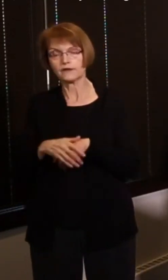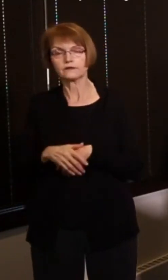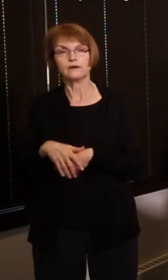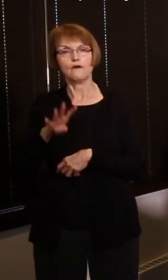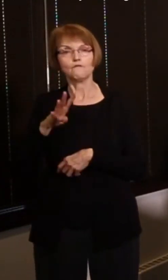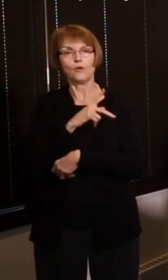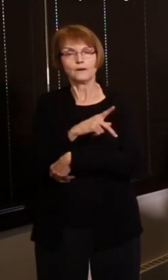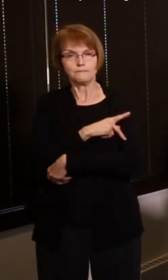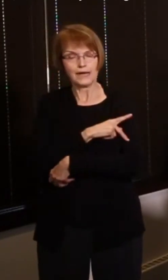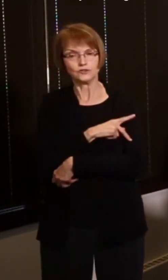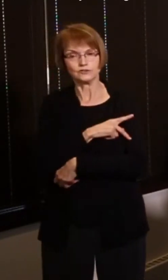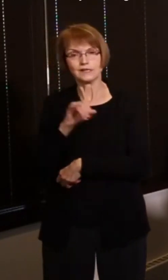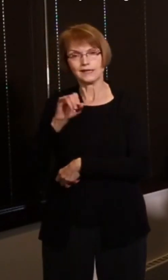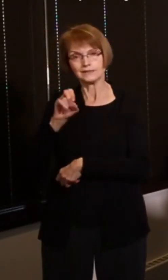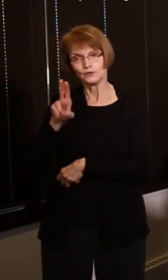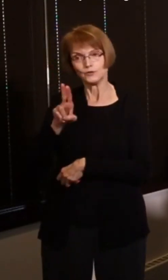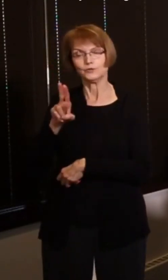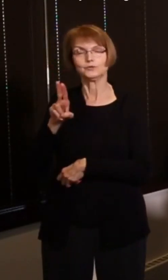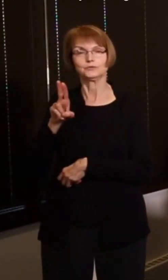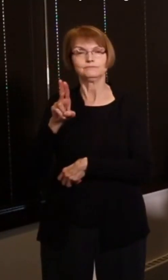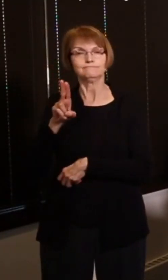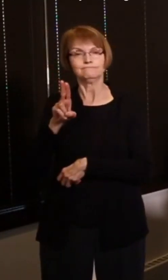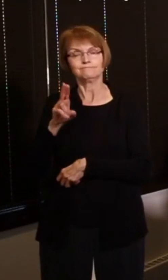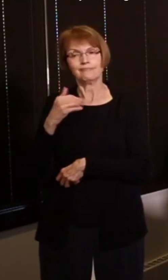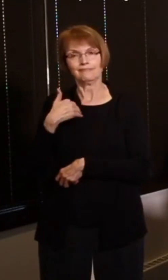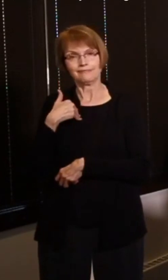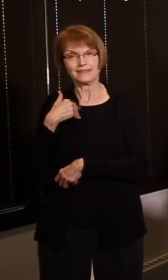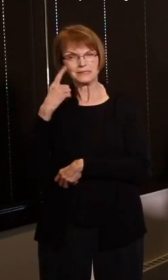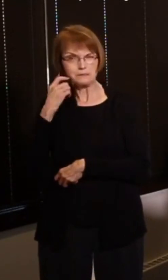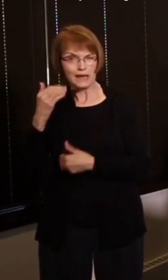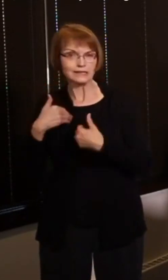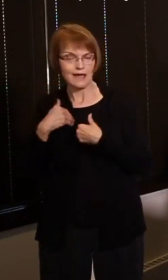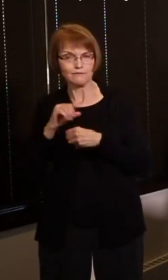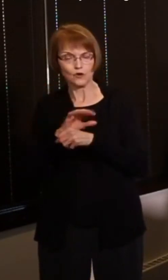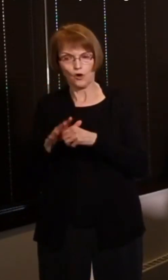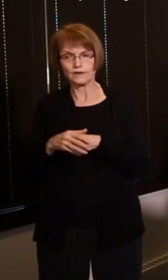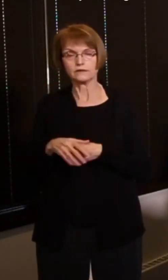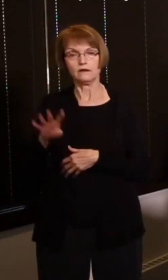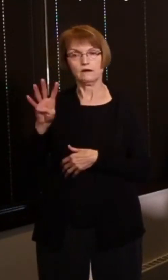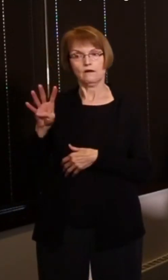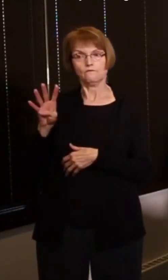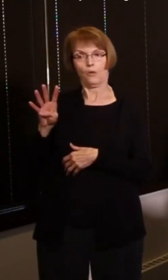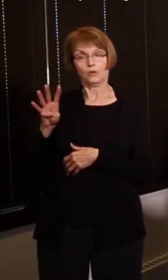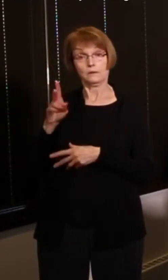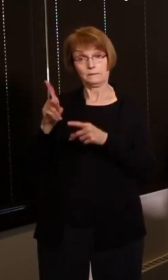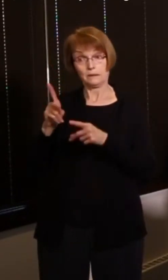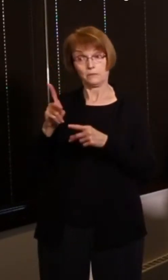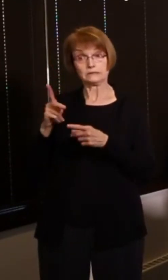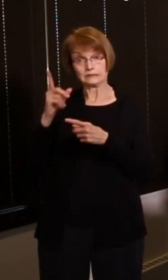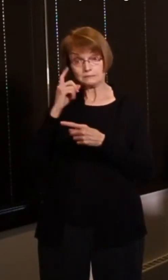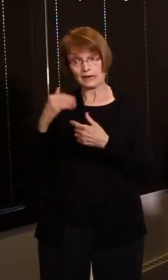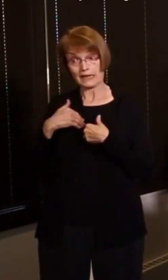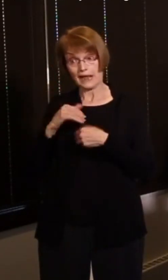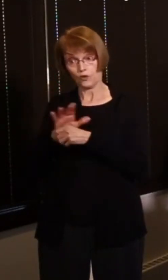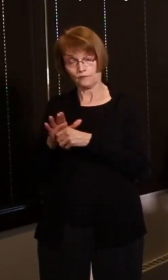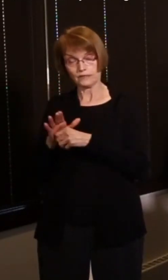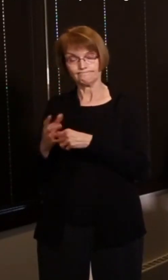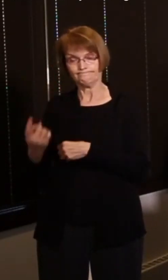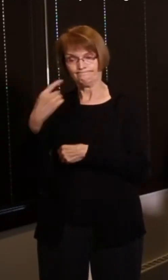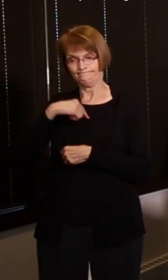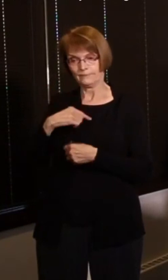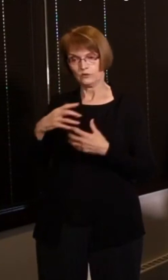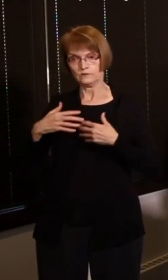4 patients in our ICU that have suspected COVID, and we have 4 suspected COVID patients on ventilators today.